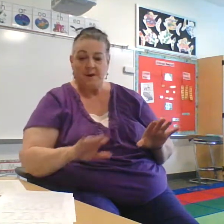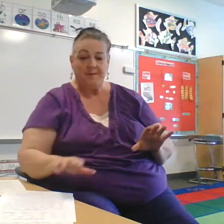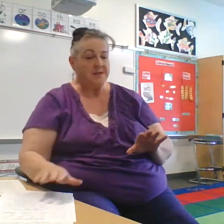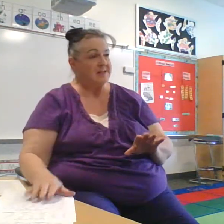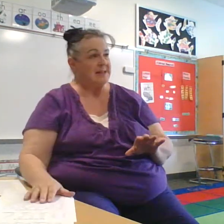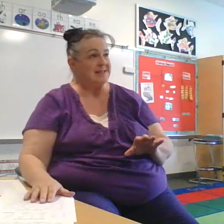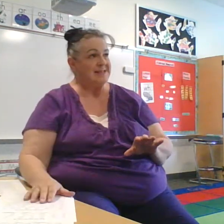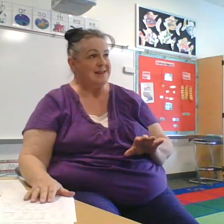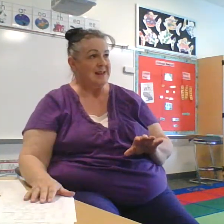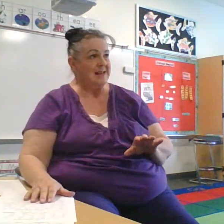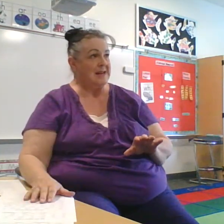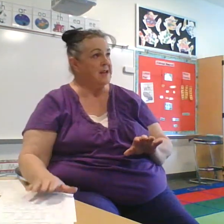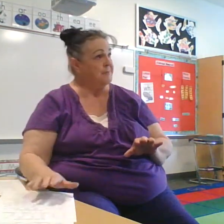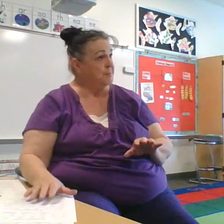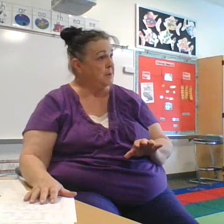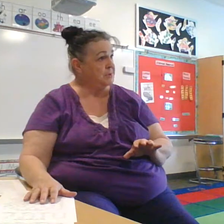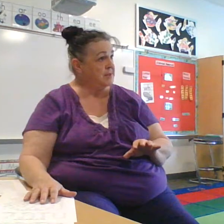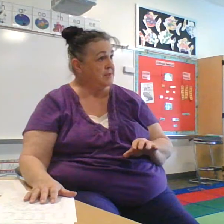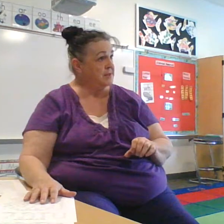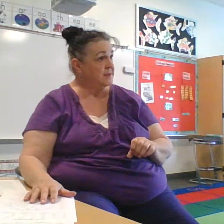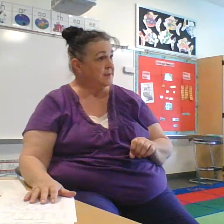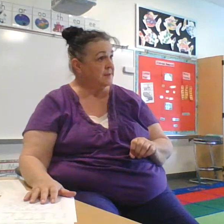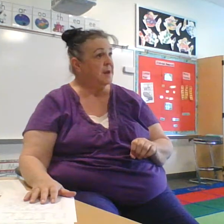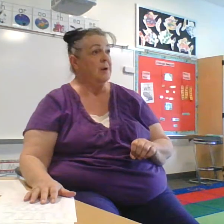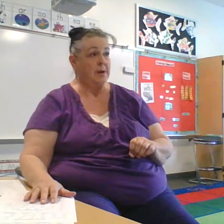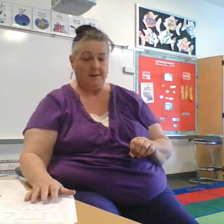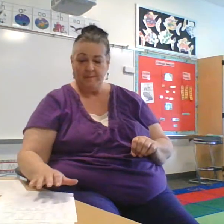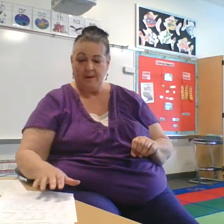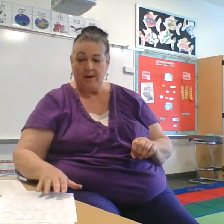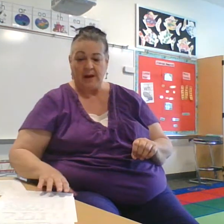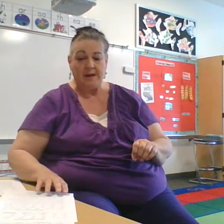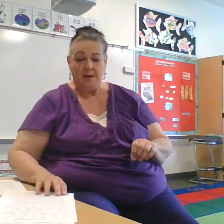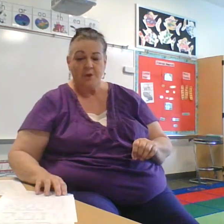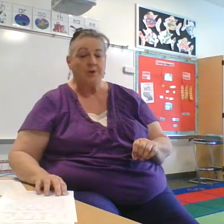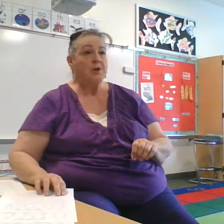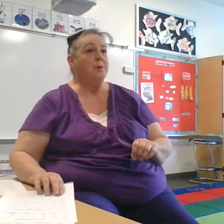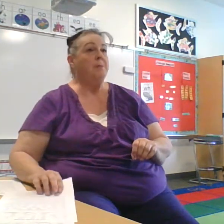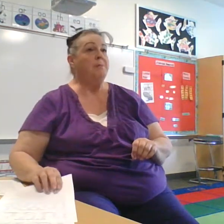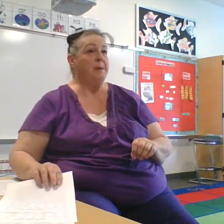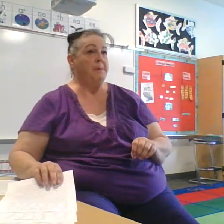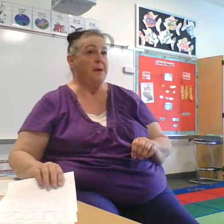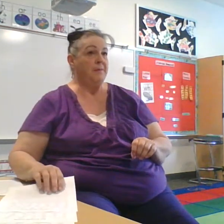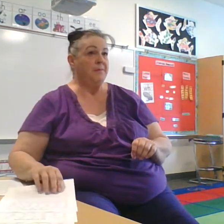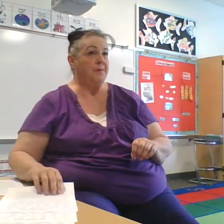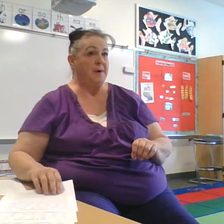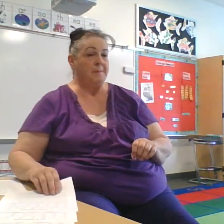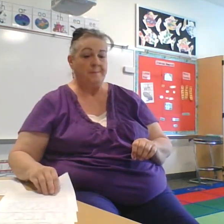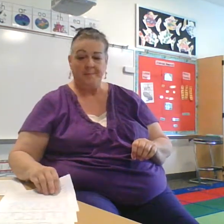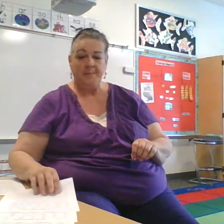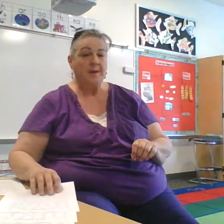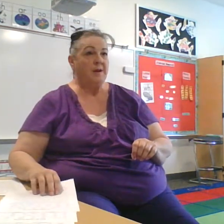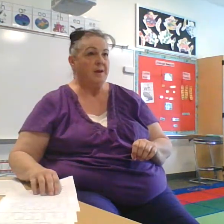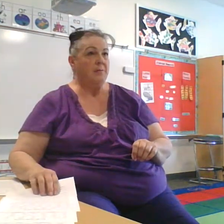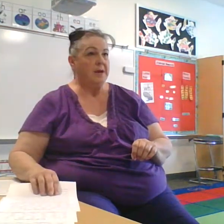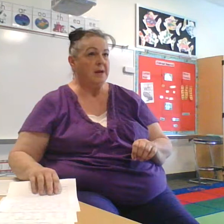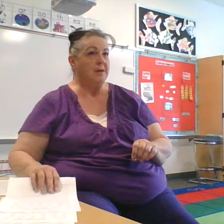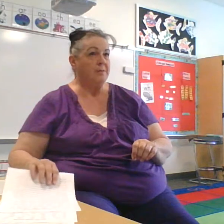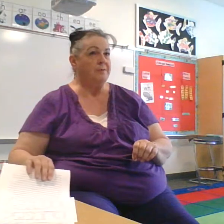This is lesson 9 again. Have you posted it? Okay. So maybe if we can review,